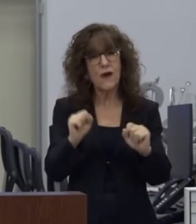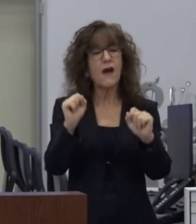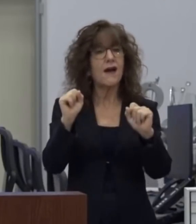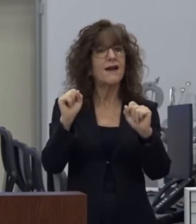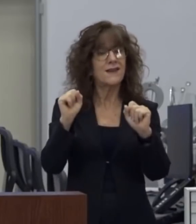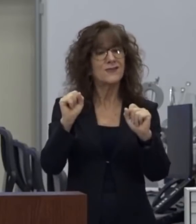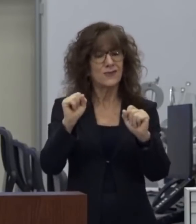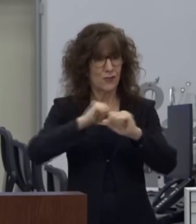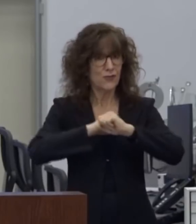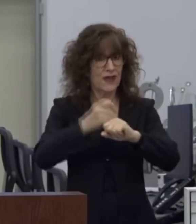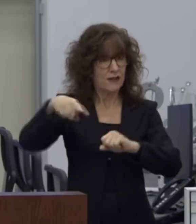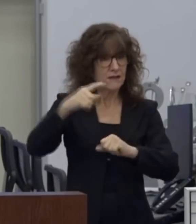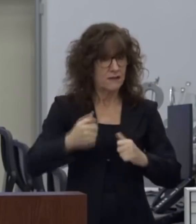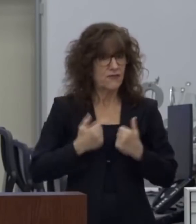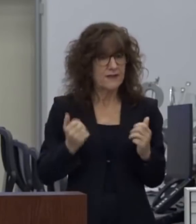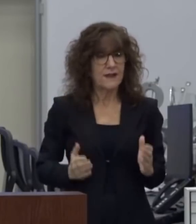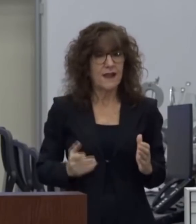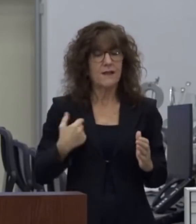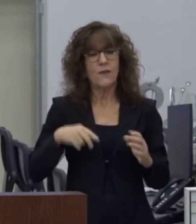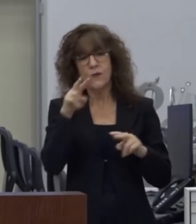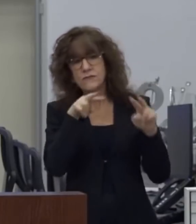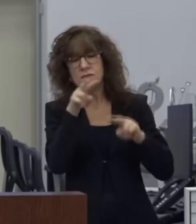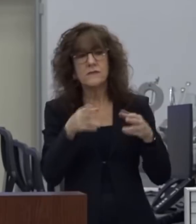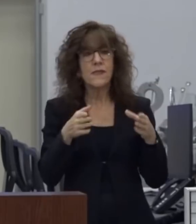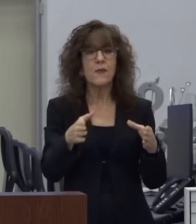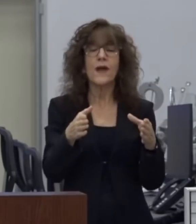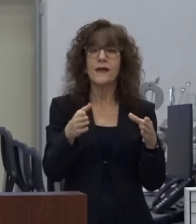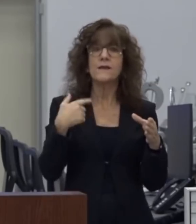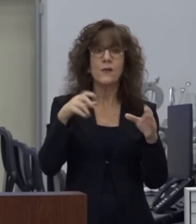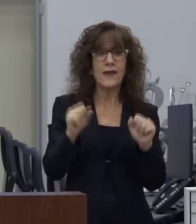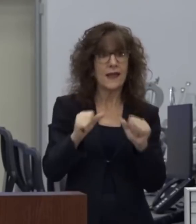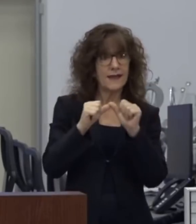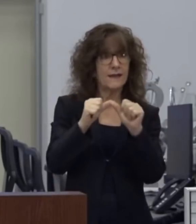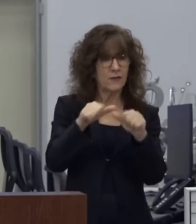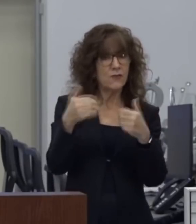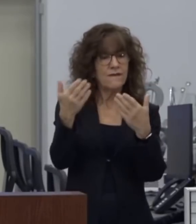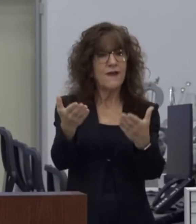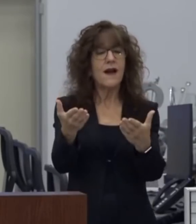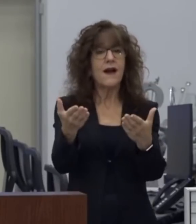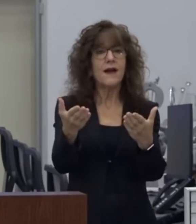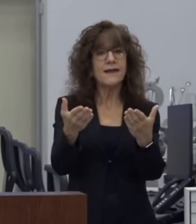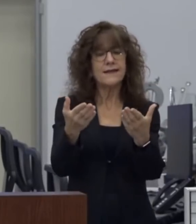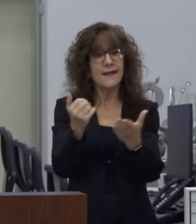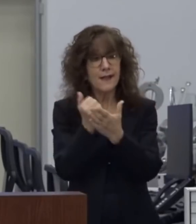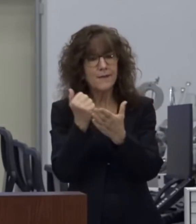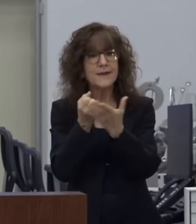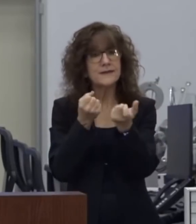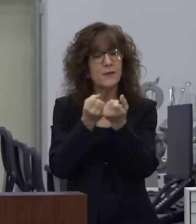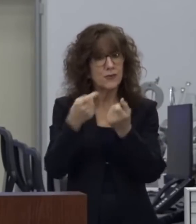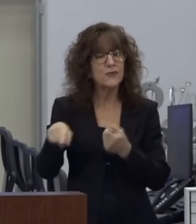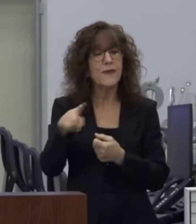our residents safe. We will be looking at the ways that we will be able to continue to provide assistance and support to